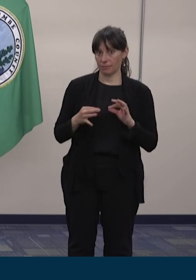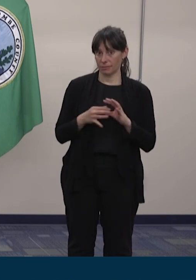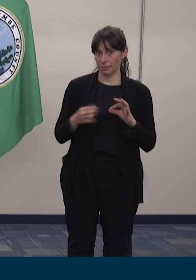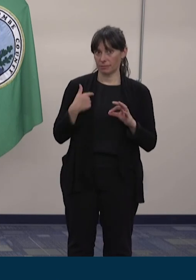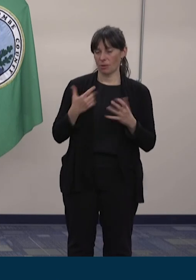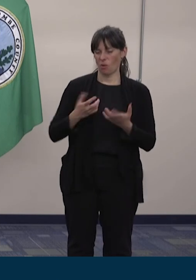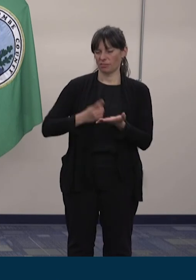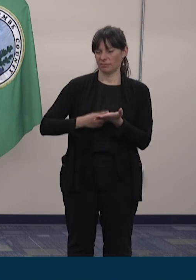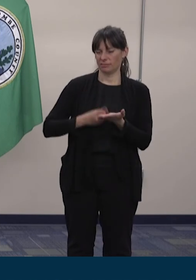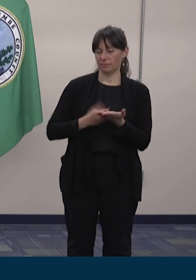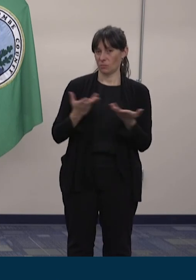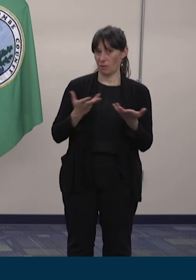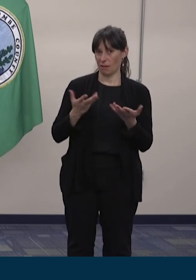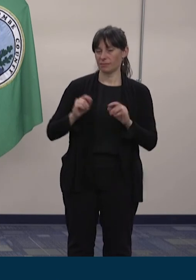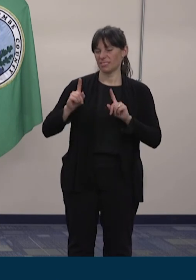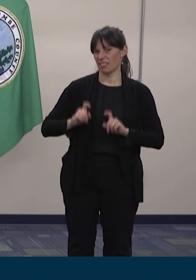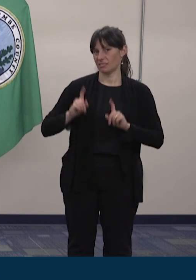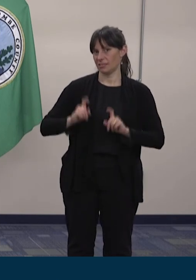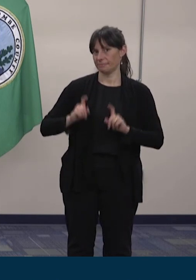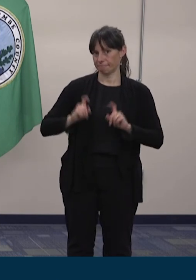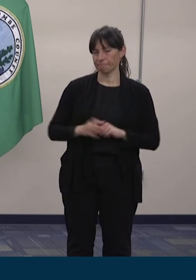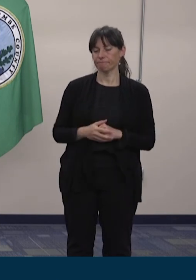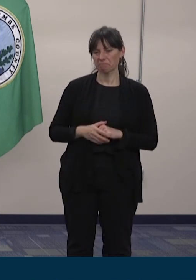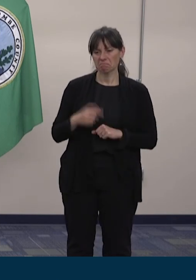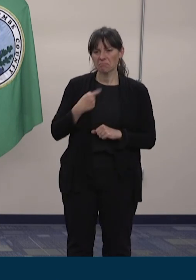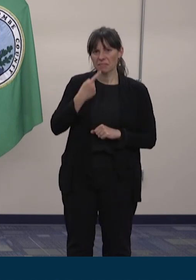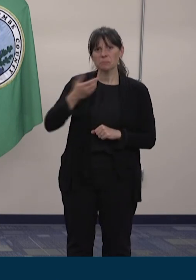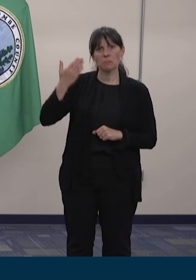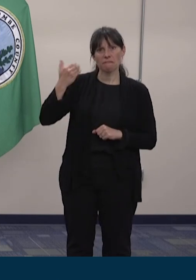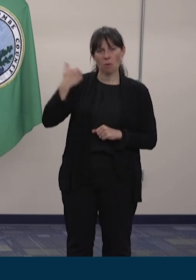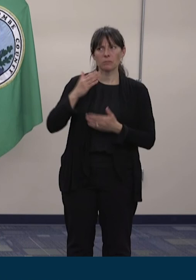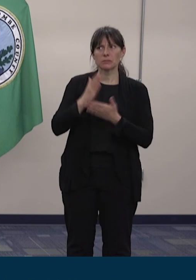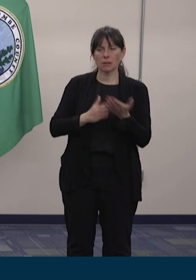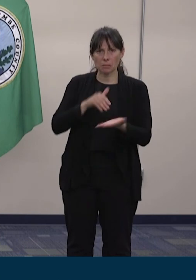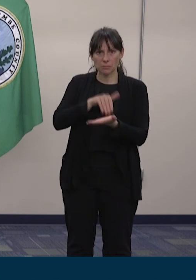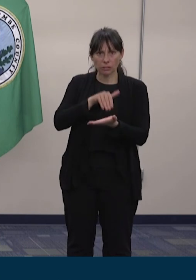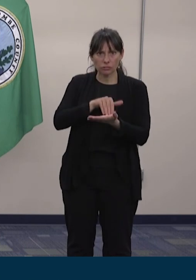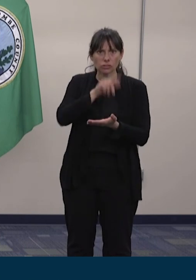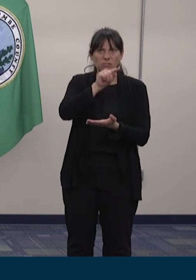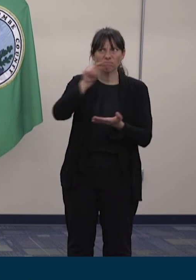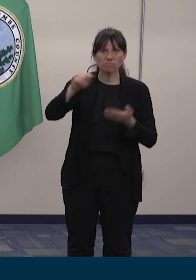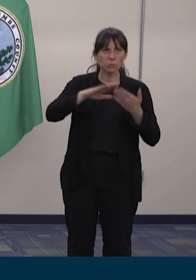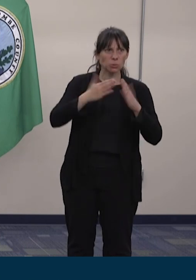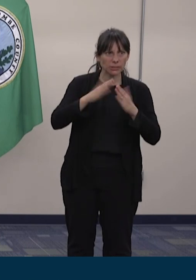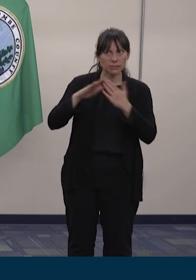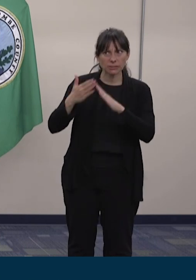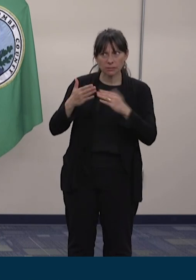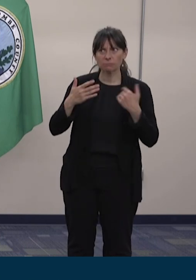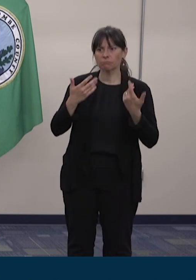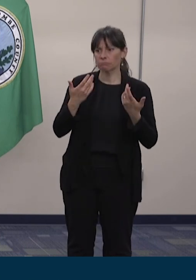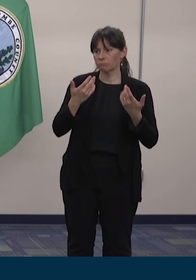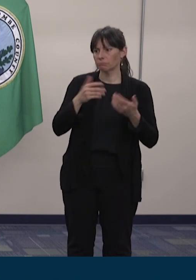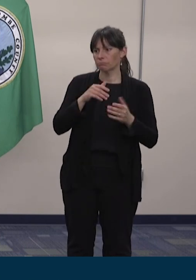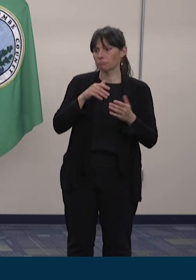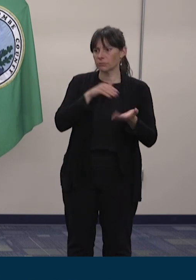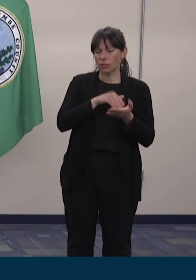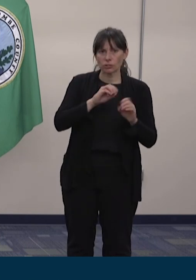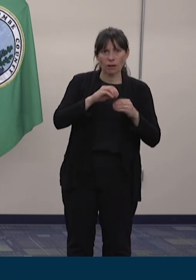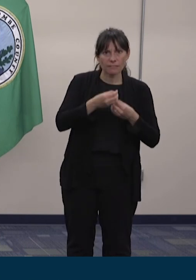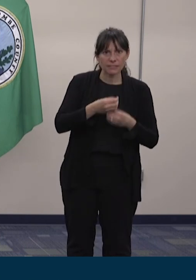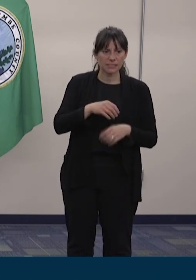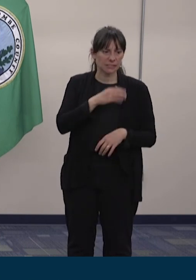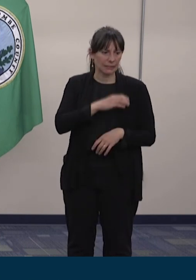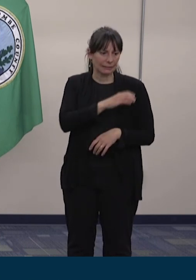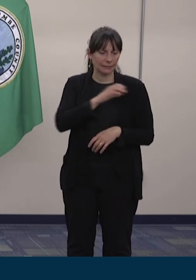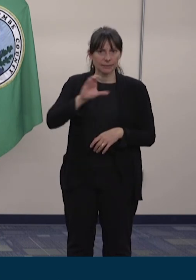les he before, mencionado, we have tenemos primary care providers in the Tenemos community, urgent care cuidados en nuestra clinics